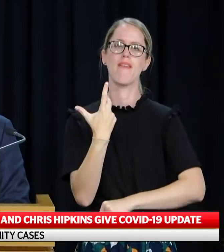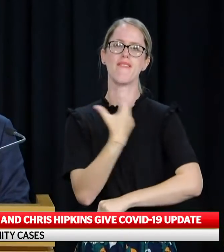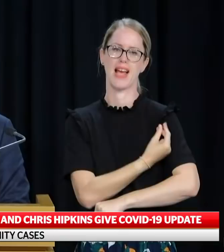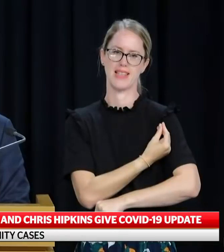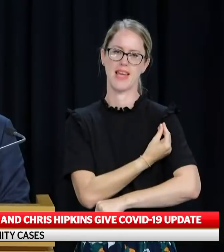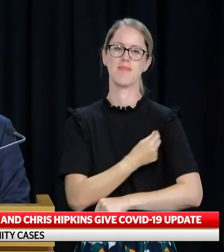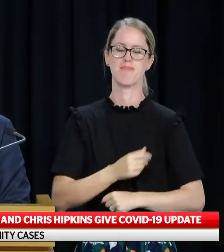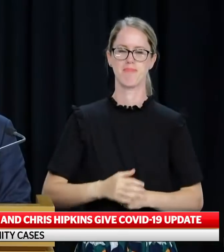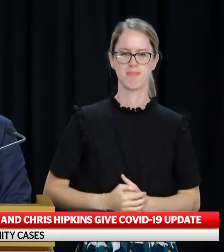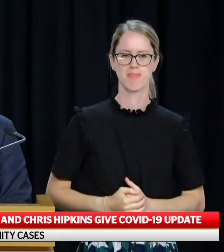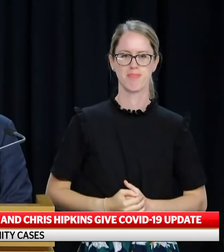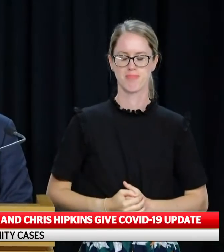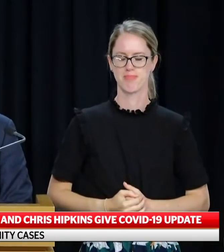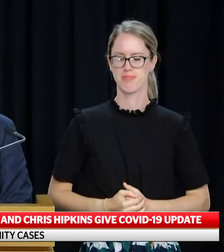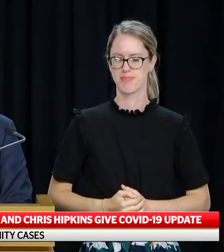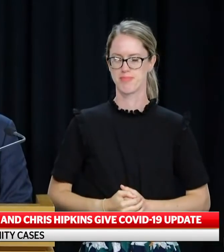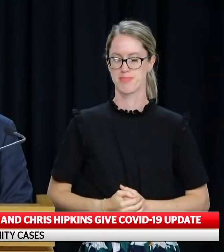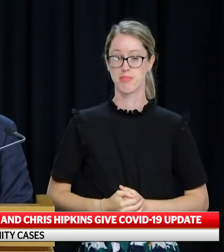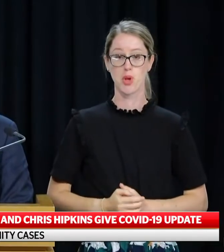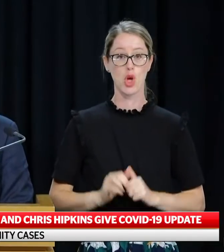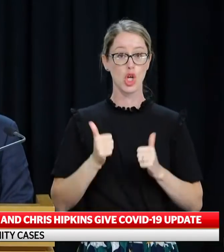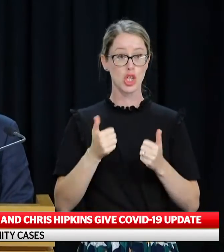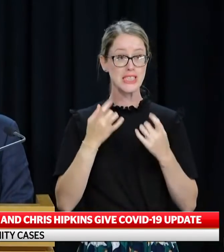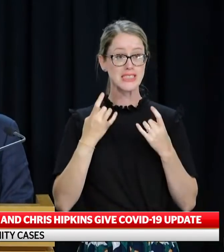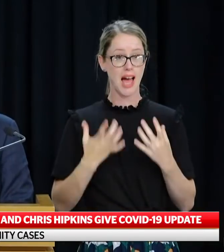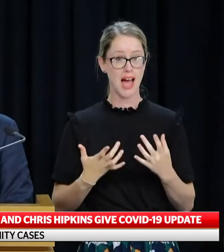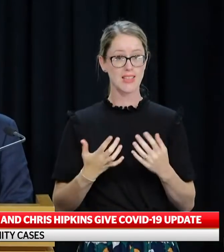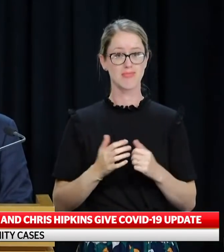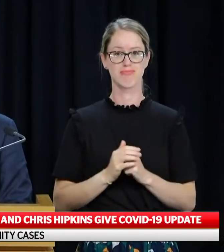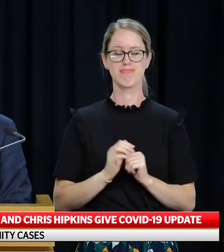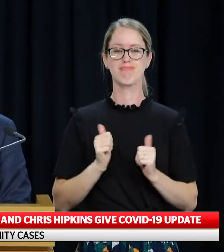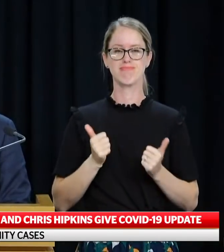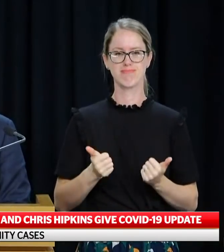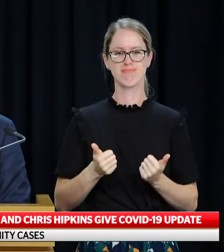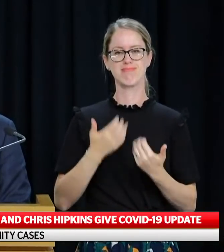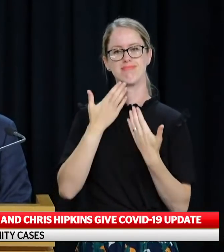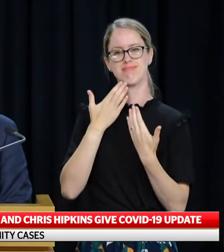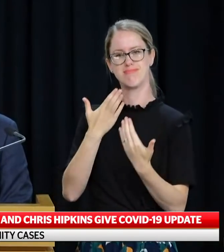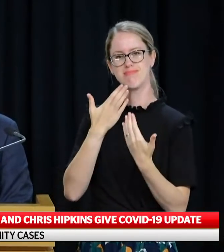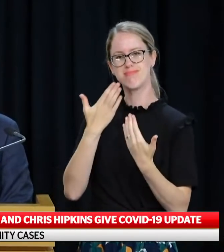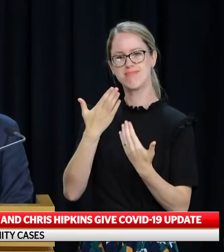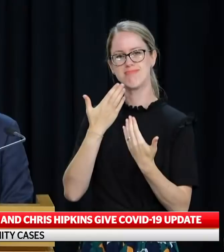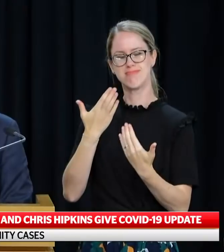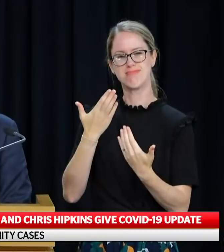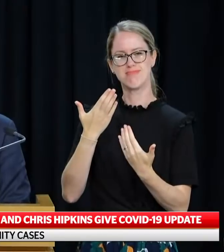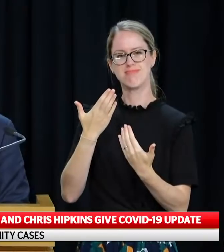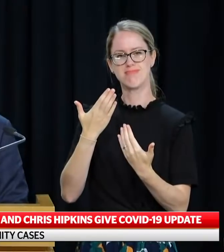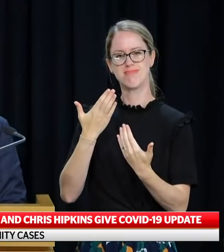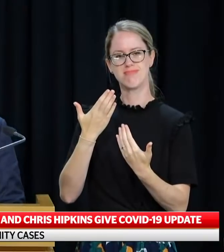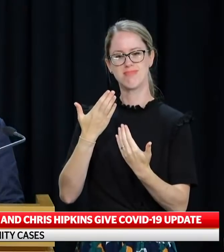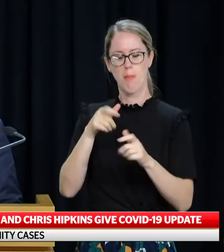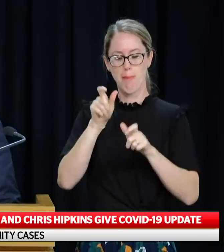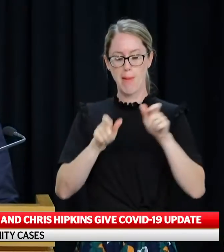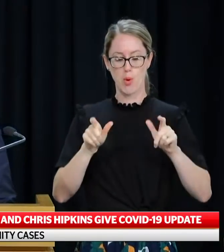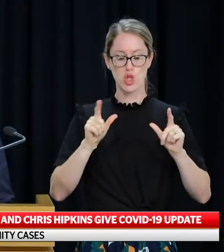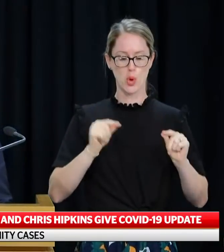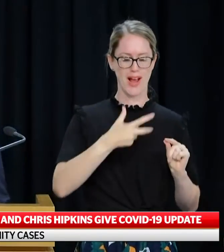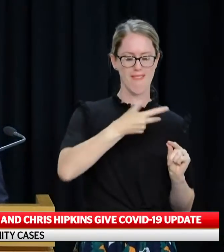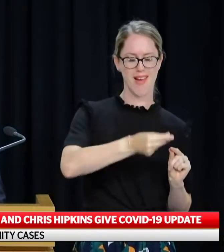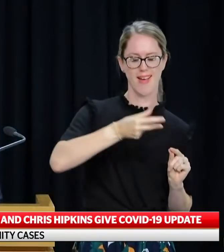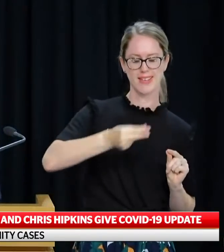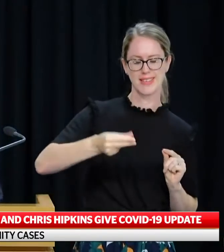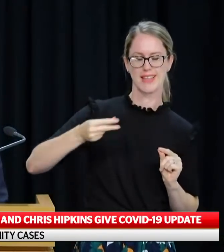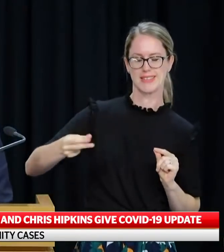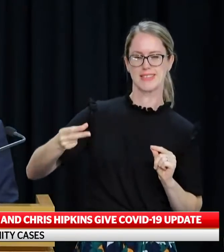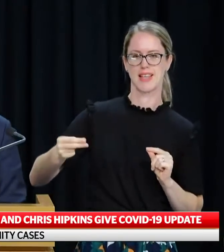the COVID-19 vaccine. That's a good start, and I want to extend my thanks and appreciation to the vaccinators and the border workers